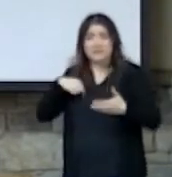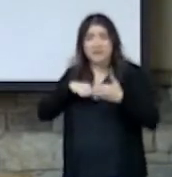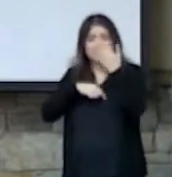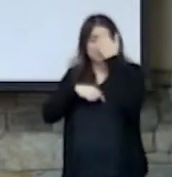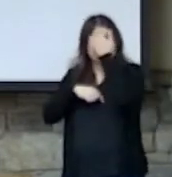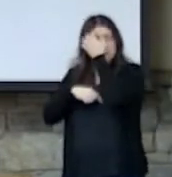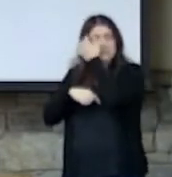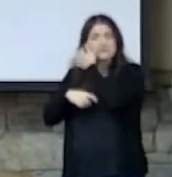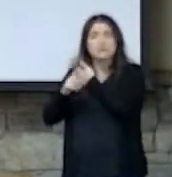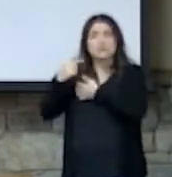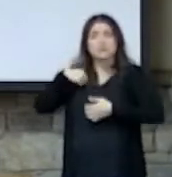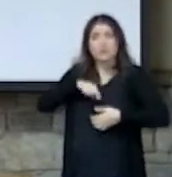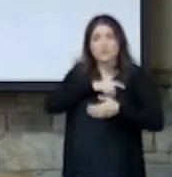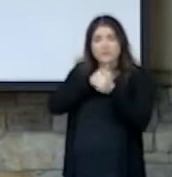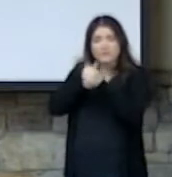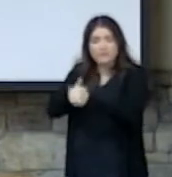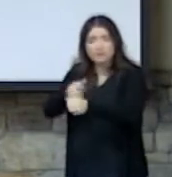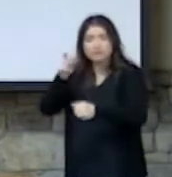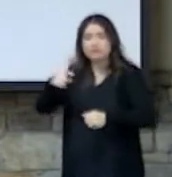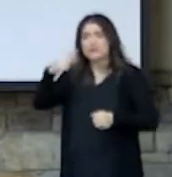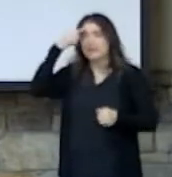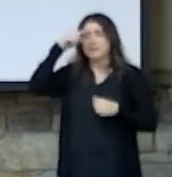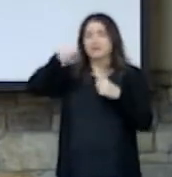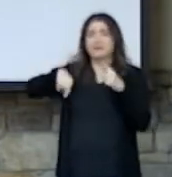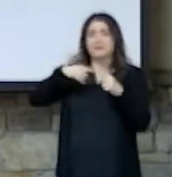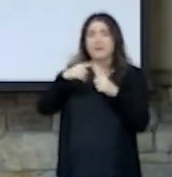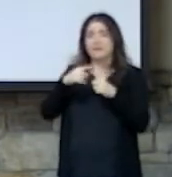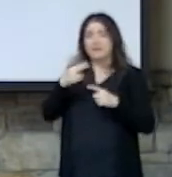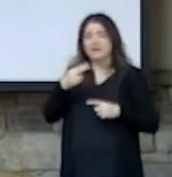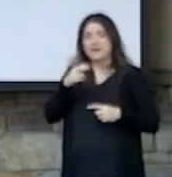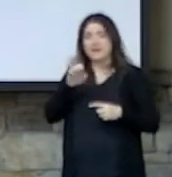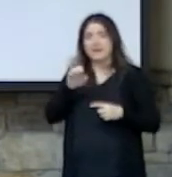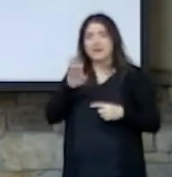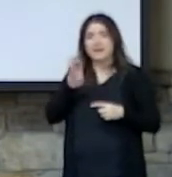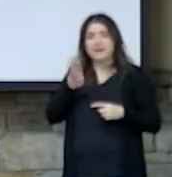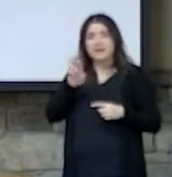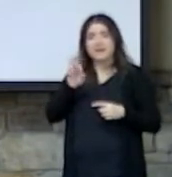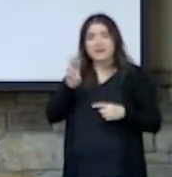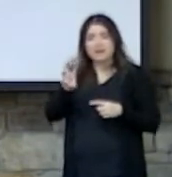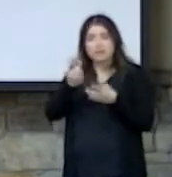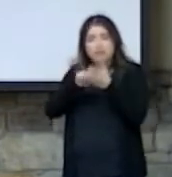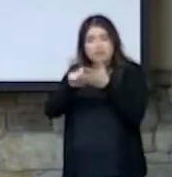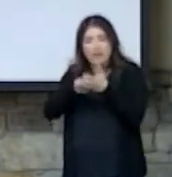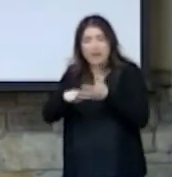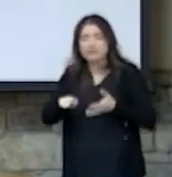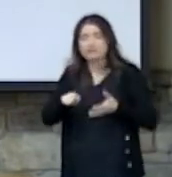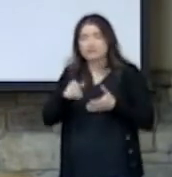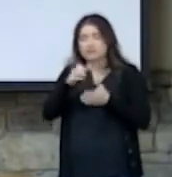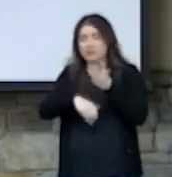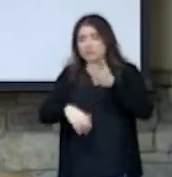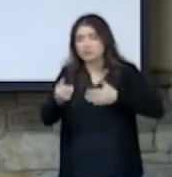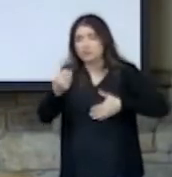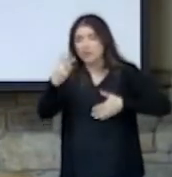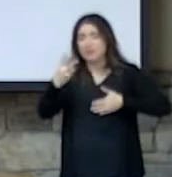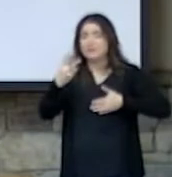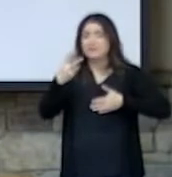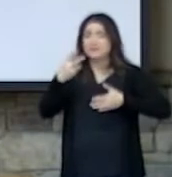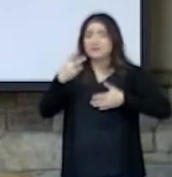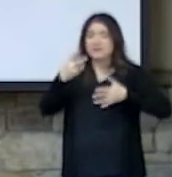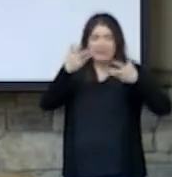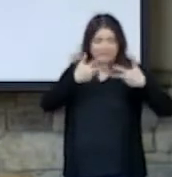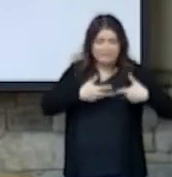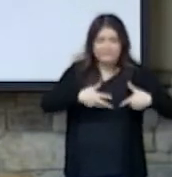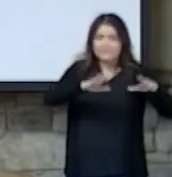we should follow, I think about the Hebrews writer in Hebrews chapter 12. Immediately following this great chapter